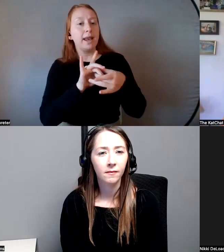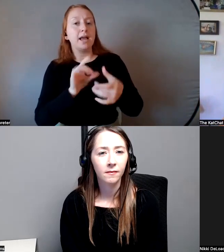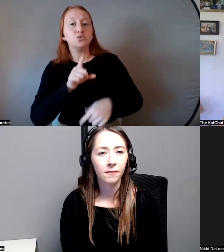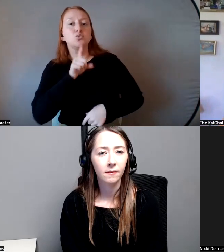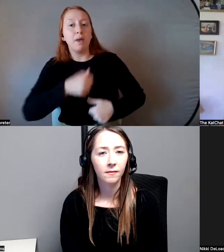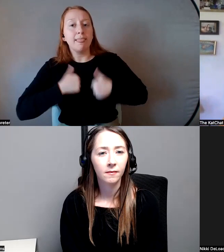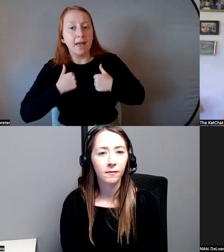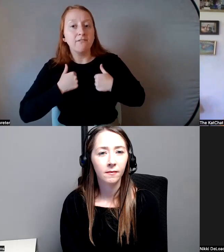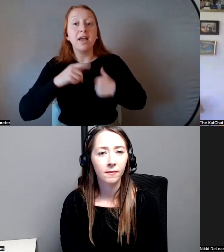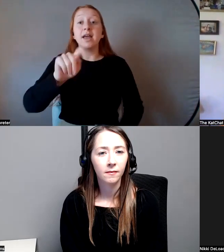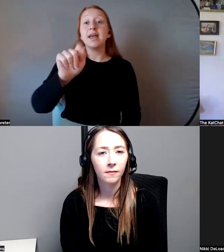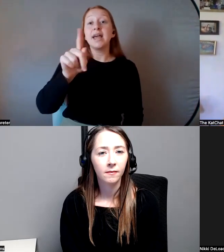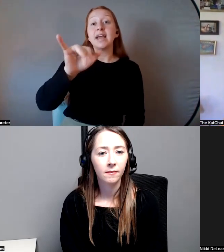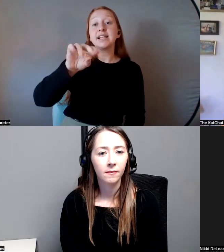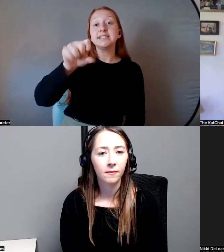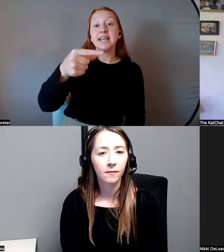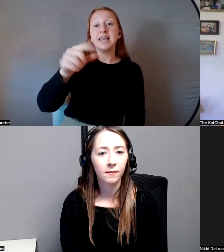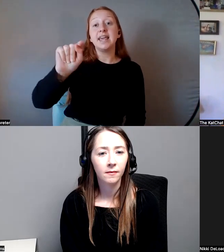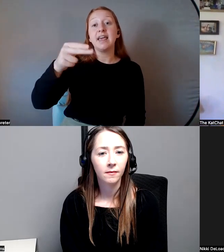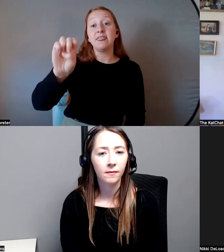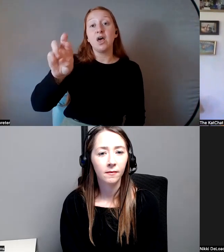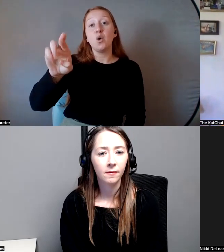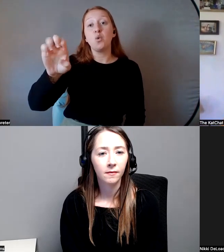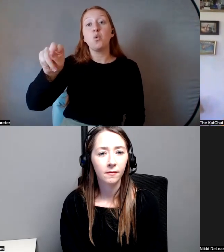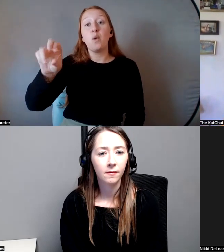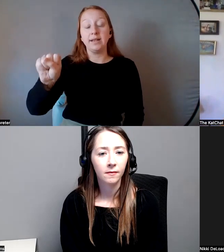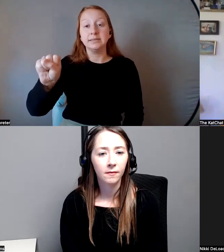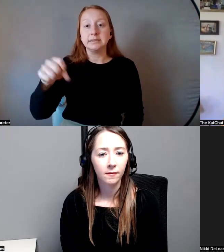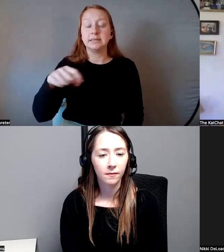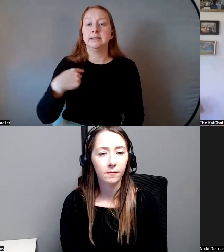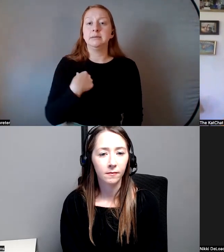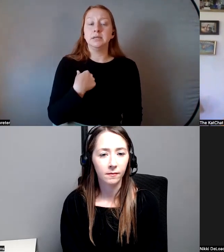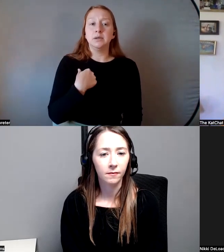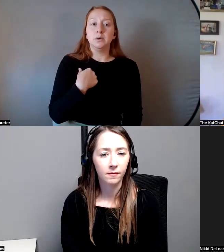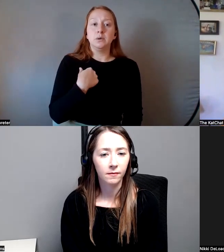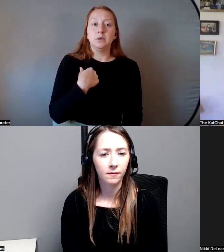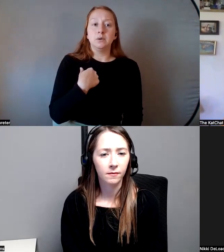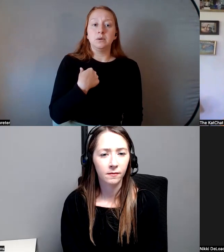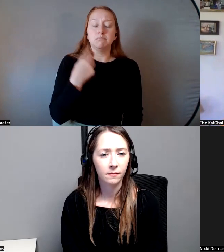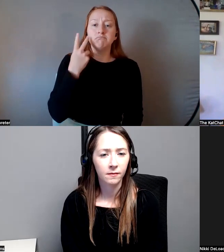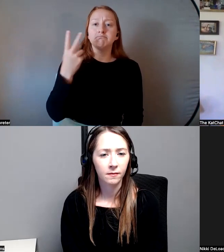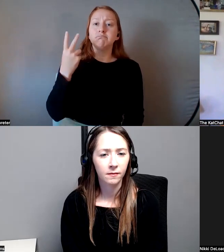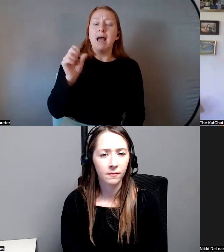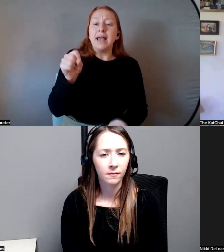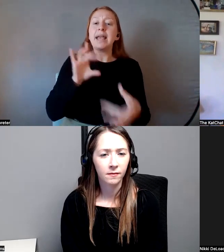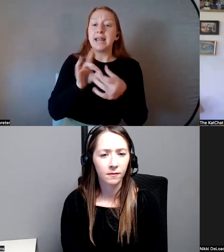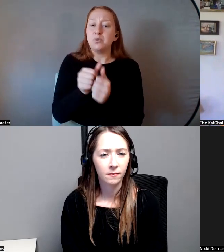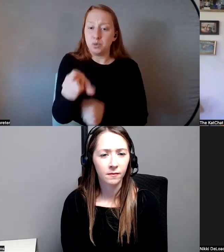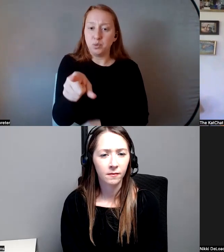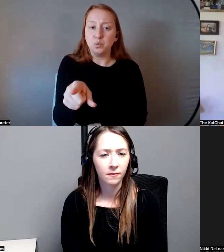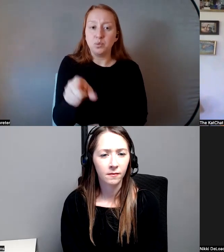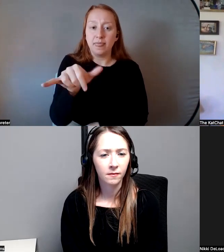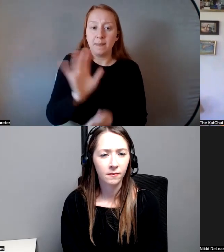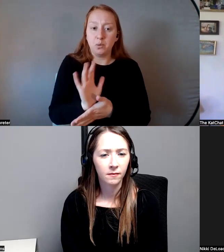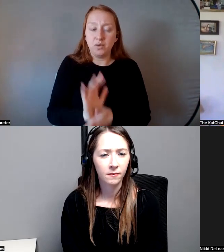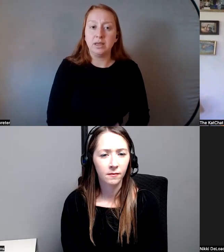the reins, I could really go back and just relate with you and feel